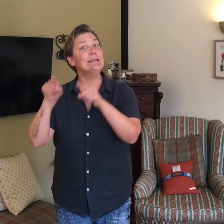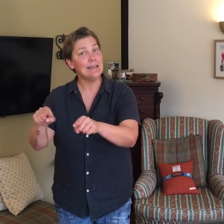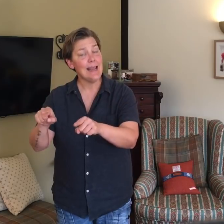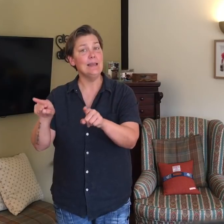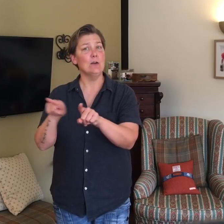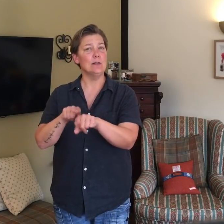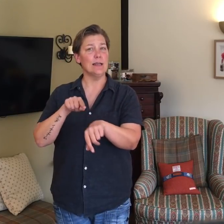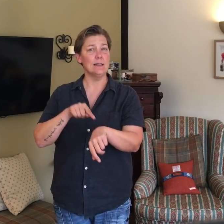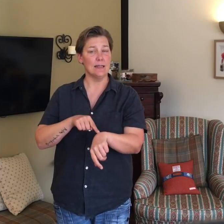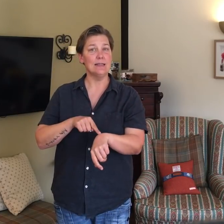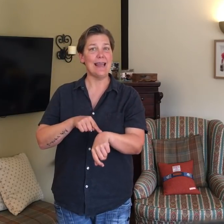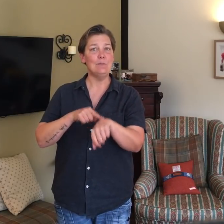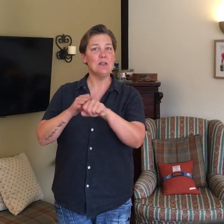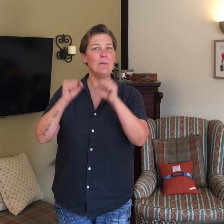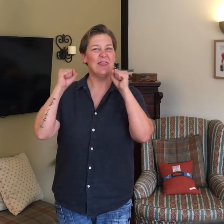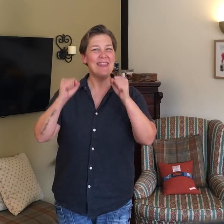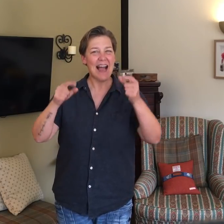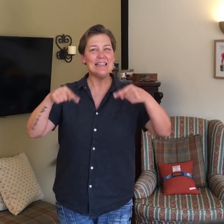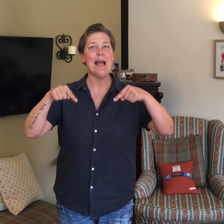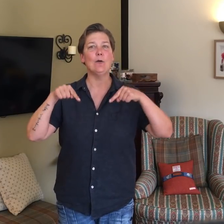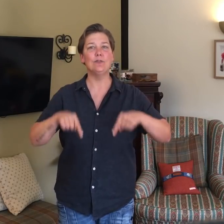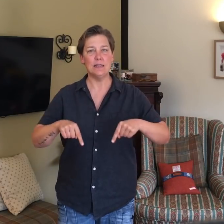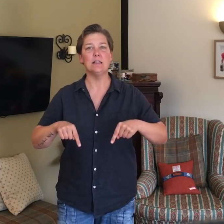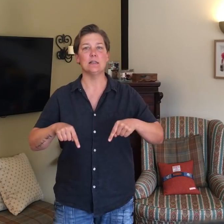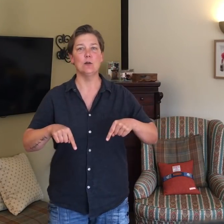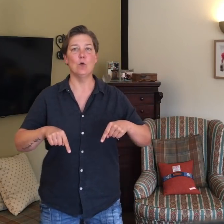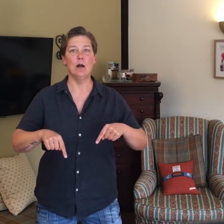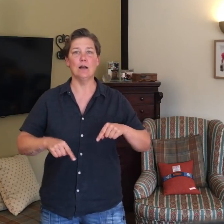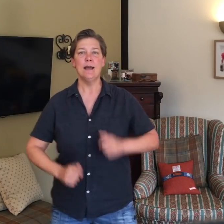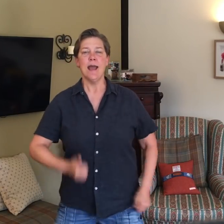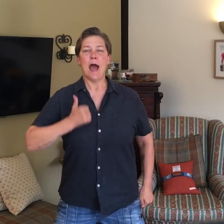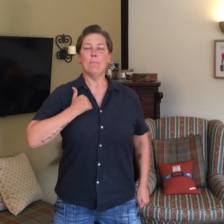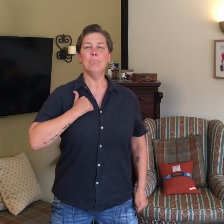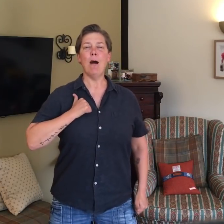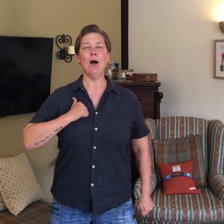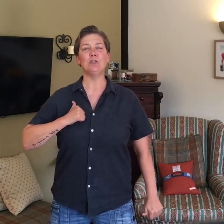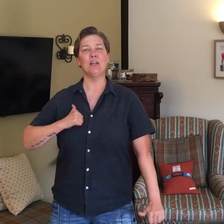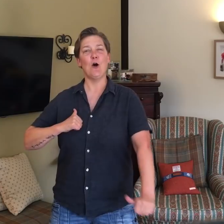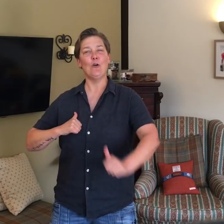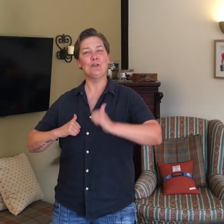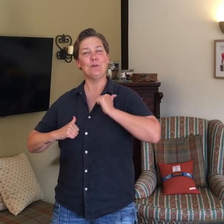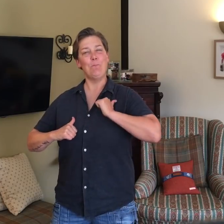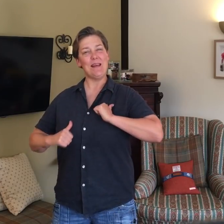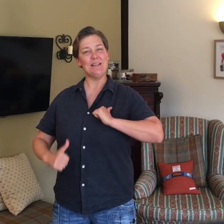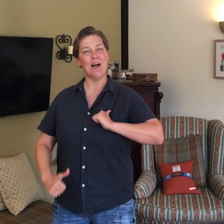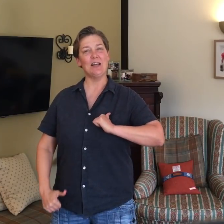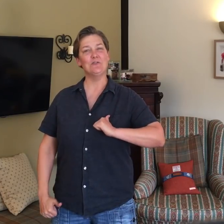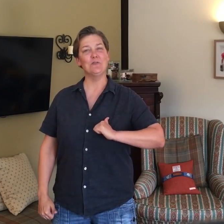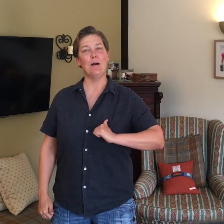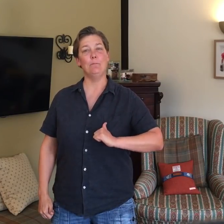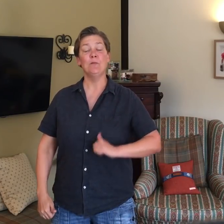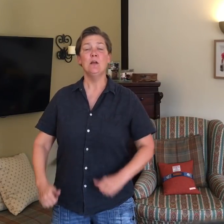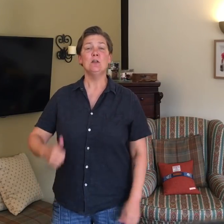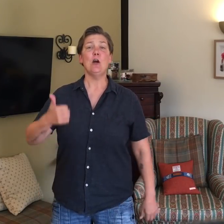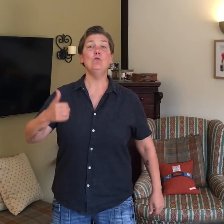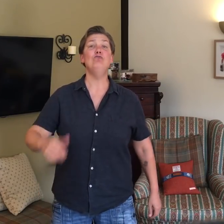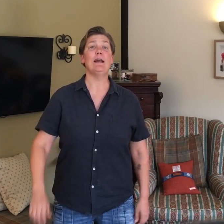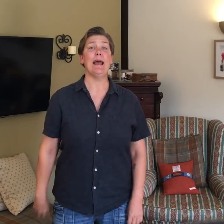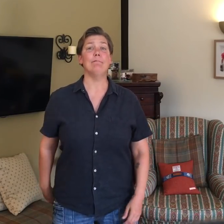say those things at the same time, and that's how this is going to work. And I'm marching on to the beat I drum. Go right hand